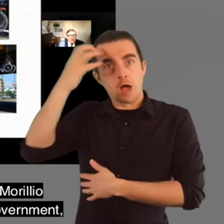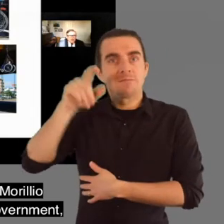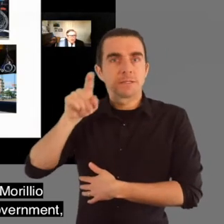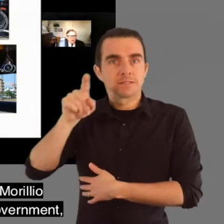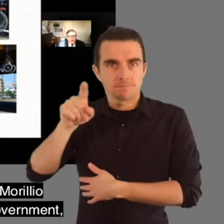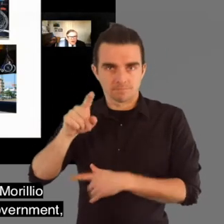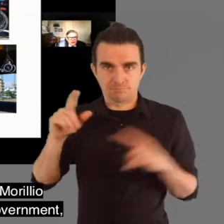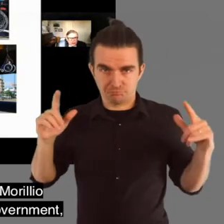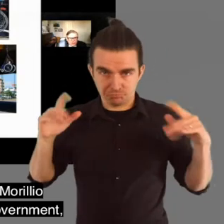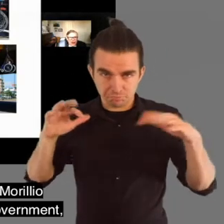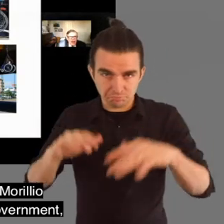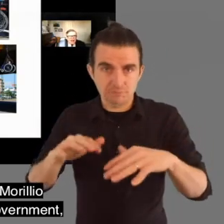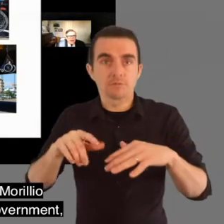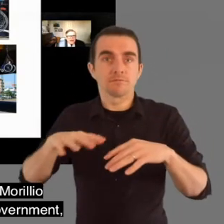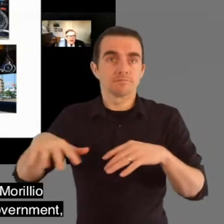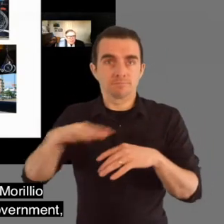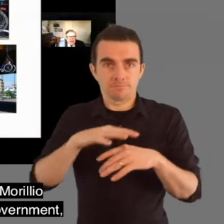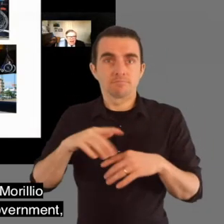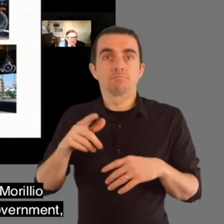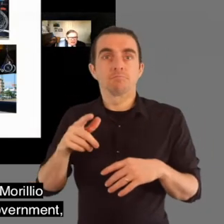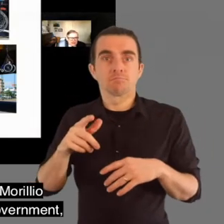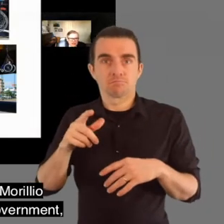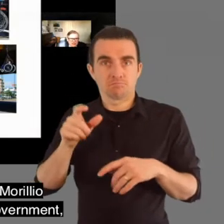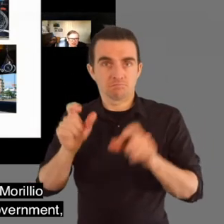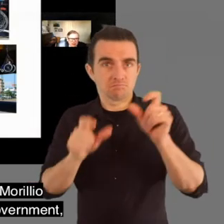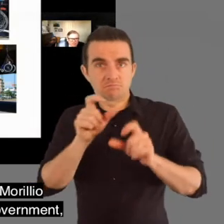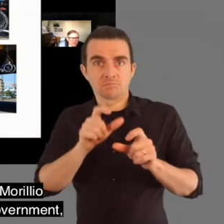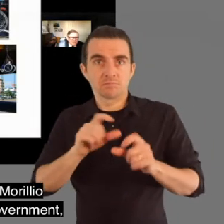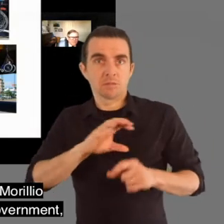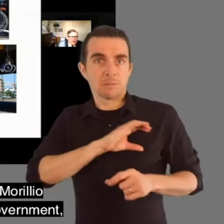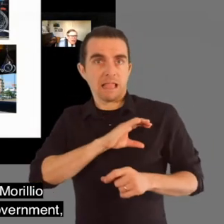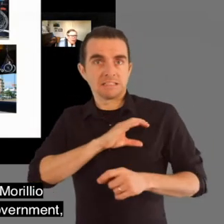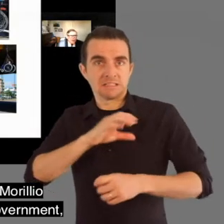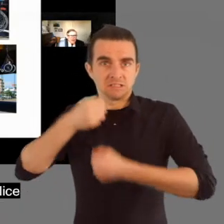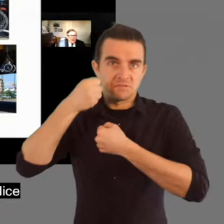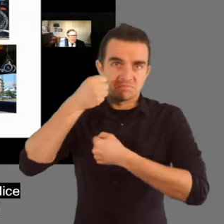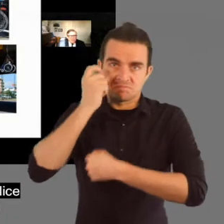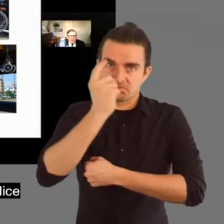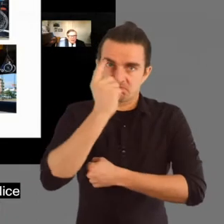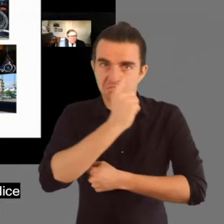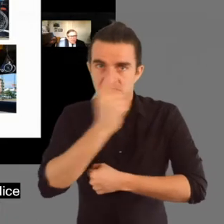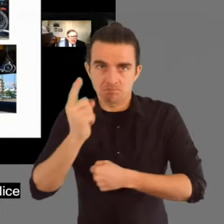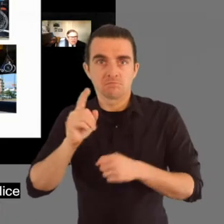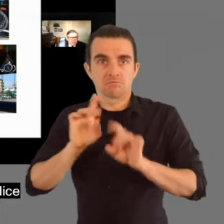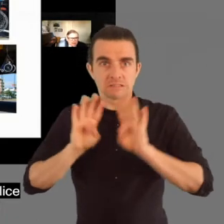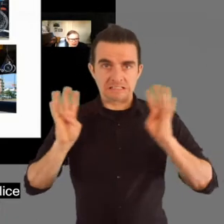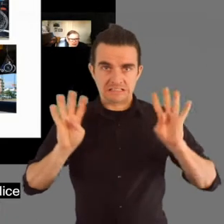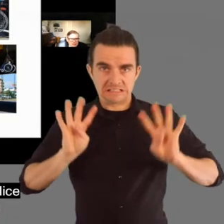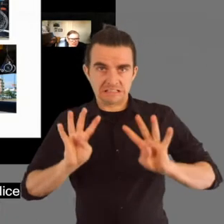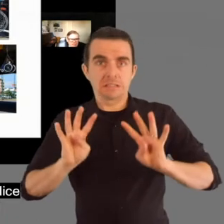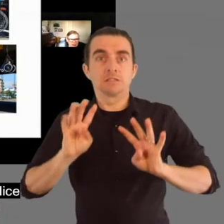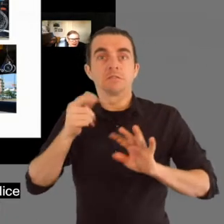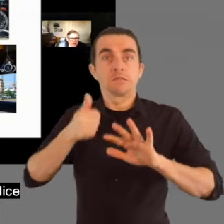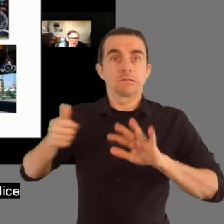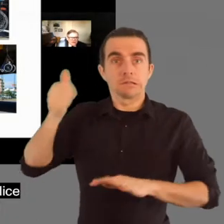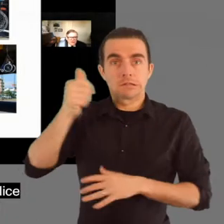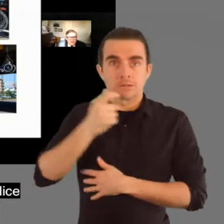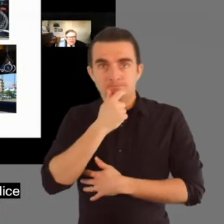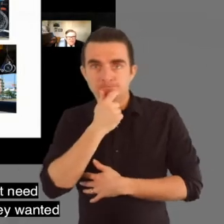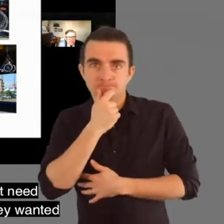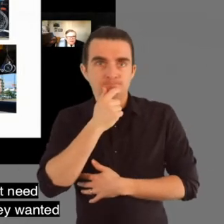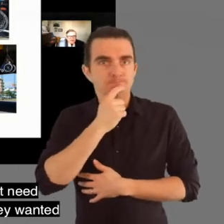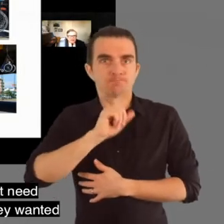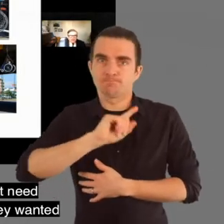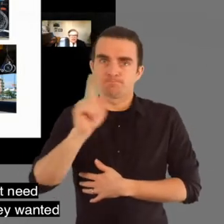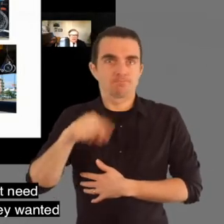to get to Murillo Square in La Paz, the center of government, where they met massive police resistance and barriers.